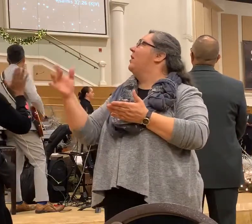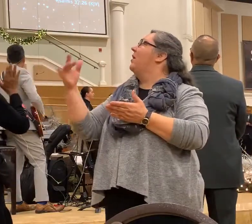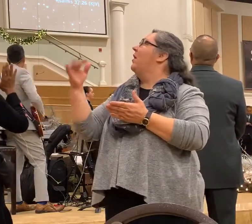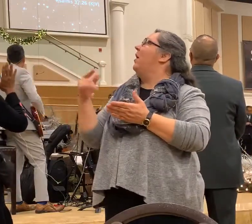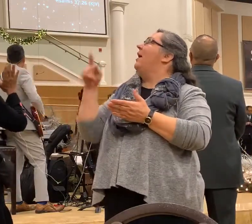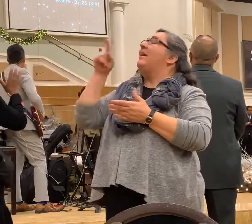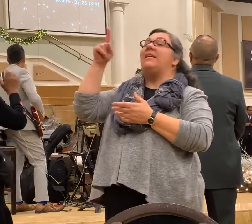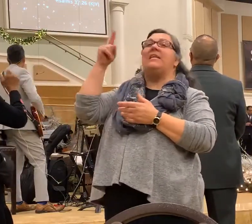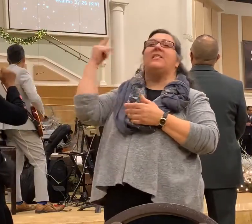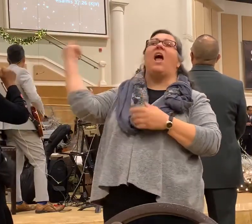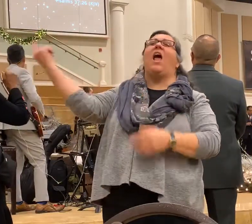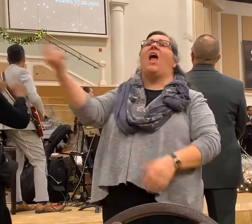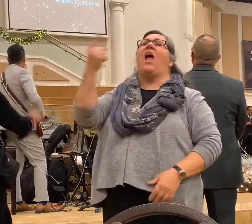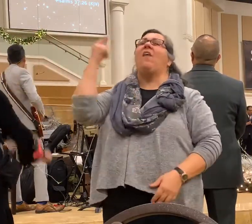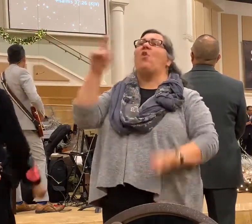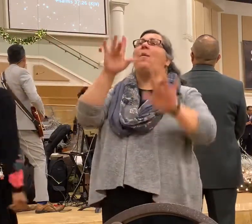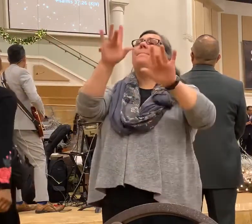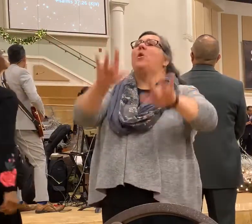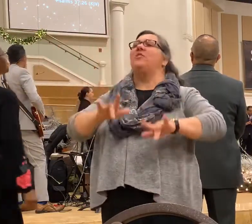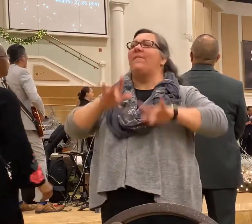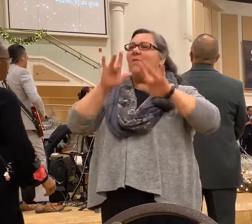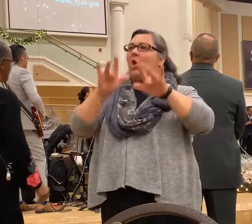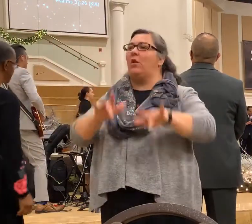He's ever, everybody say, ever merciful. Ever